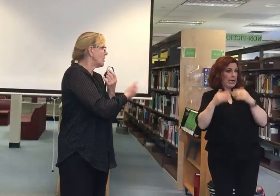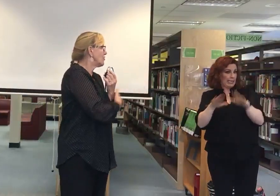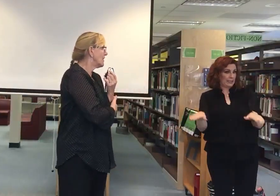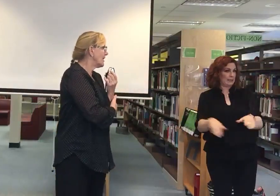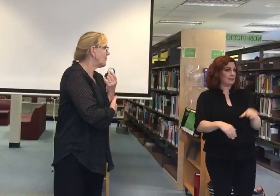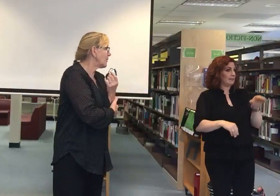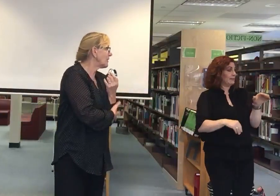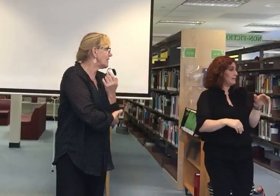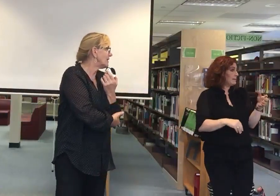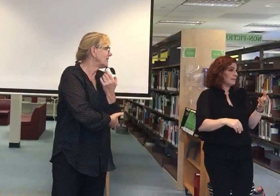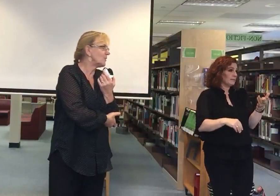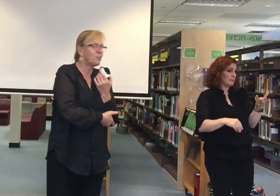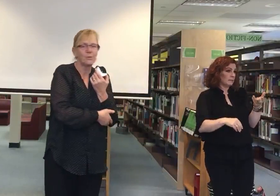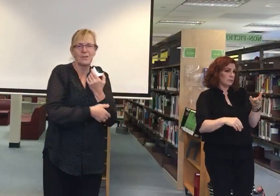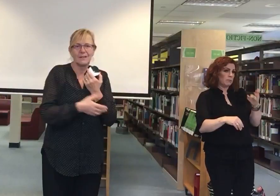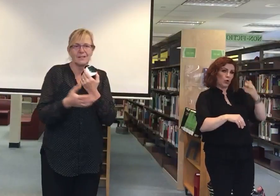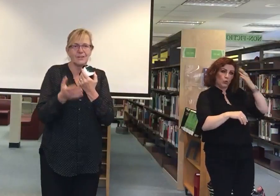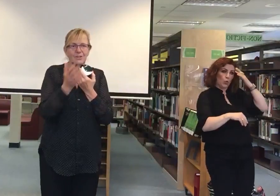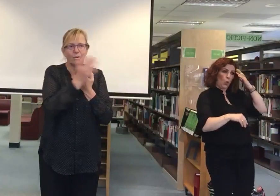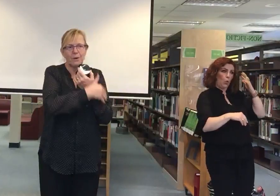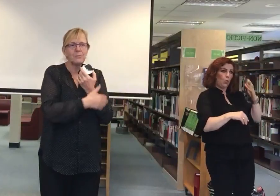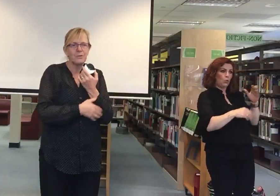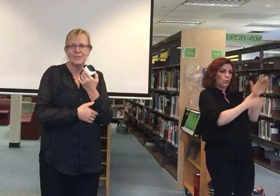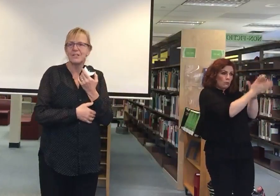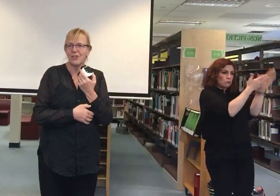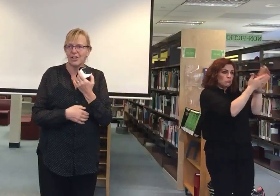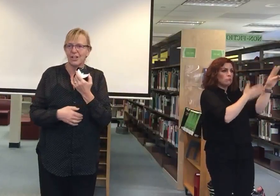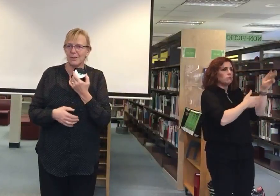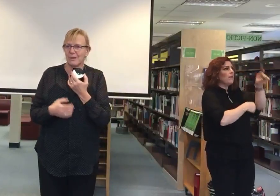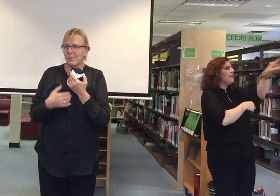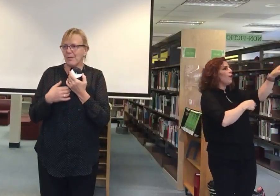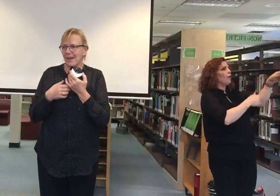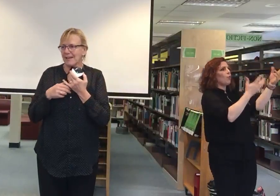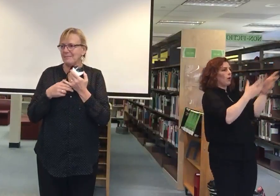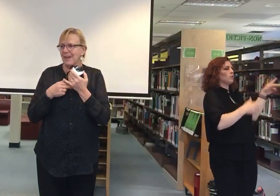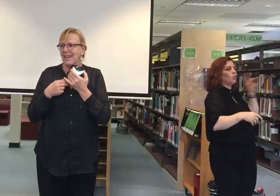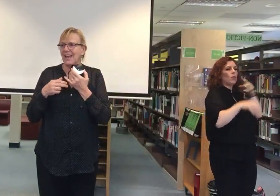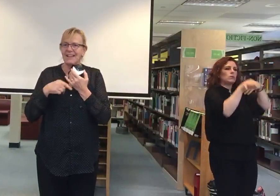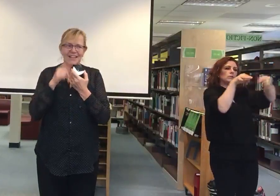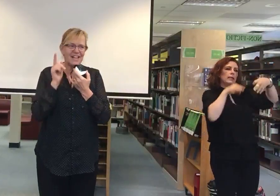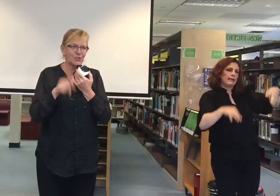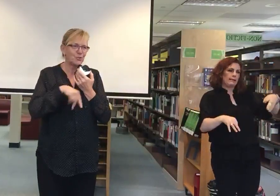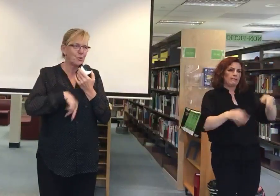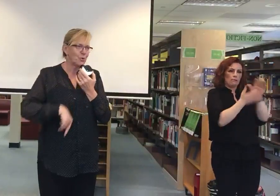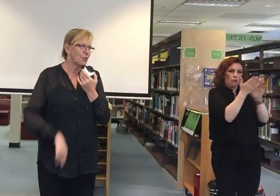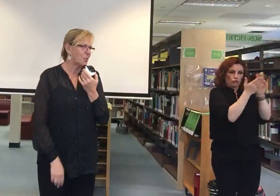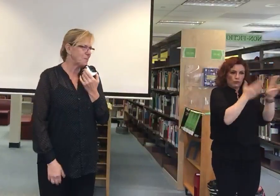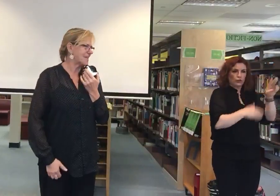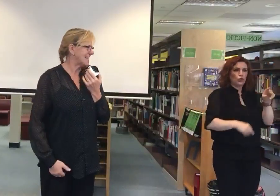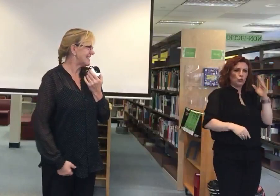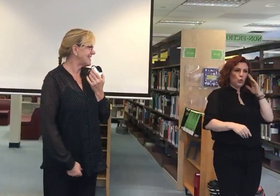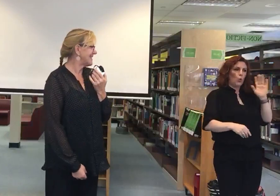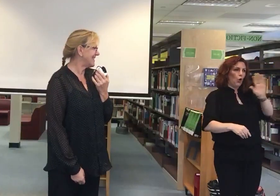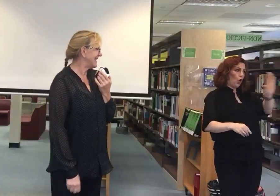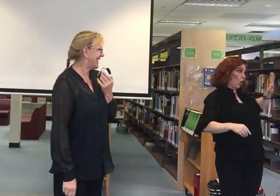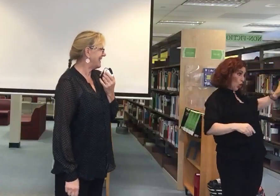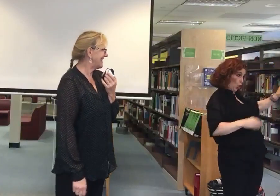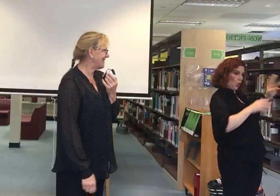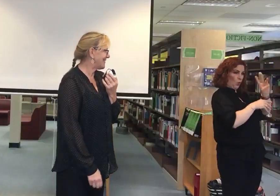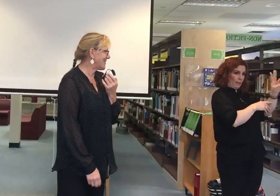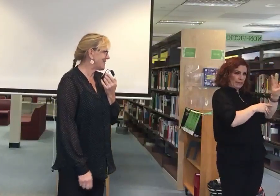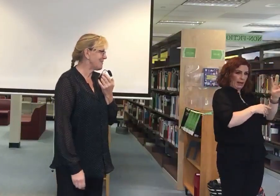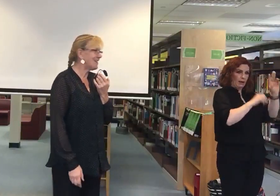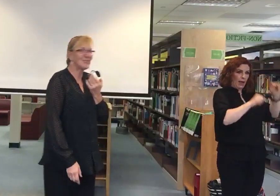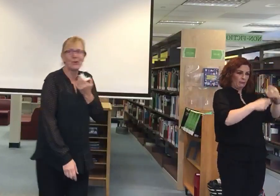this knowledge about the post-secondary. So Piper is going to talk a little bit about that, and then now you know where her website is,